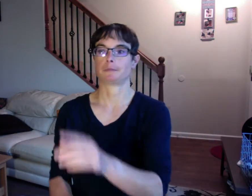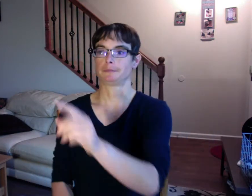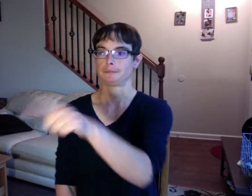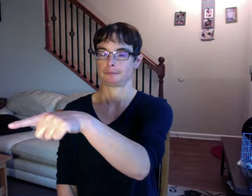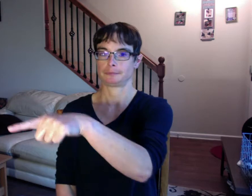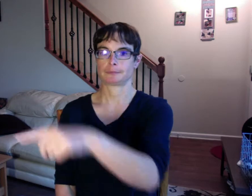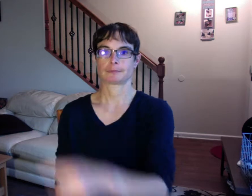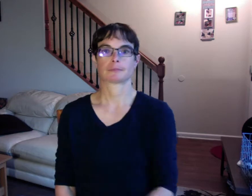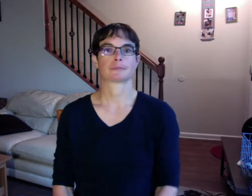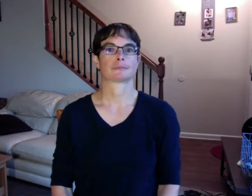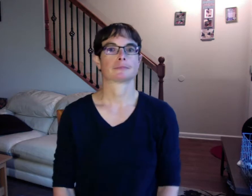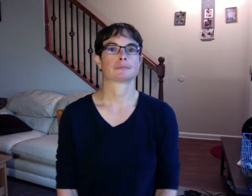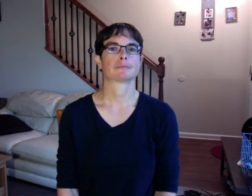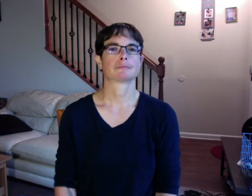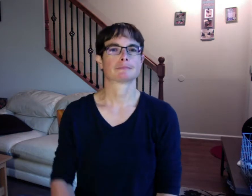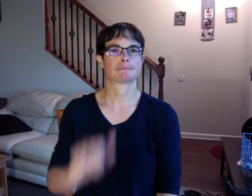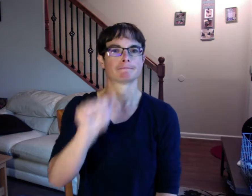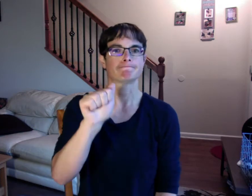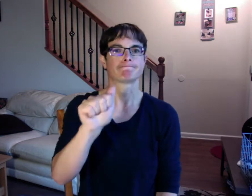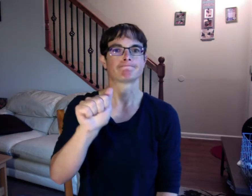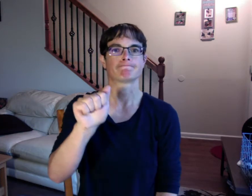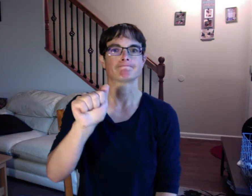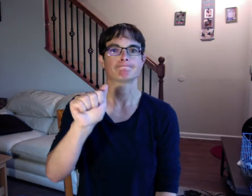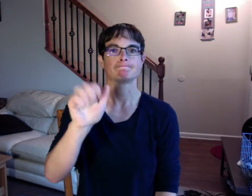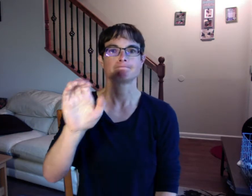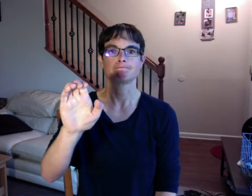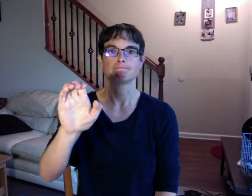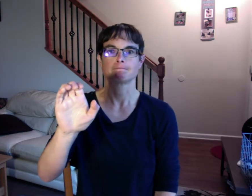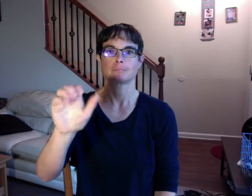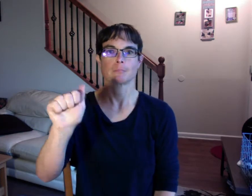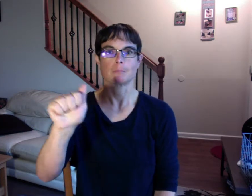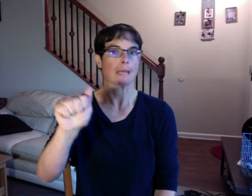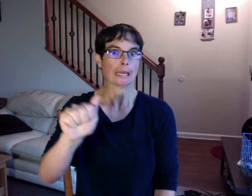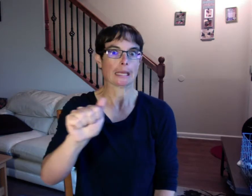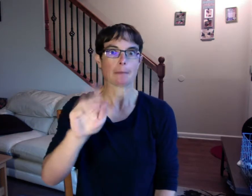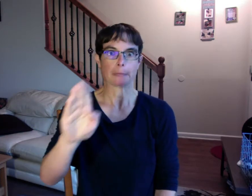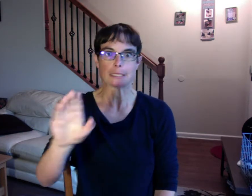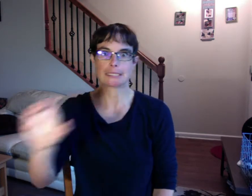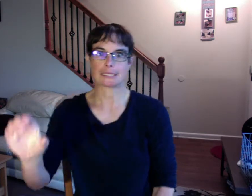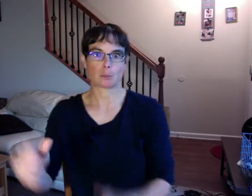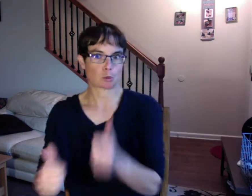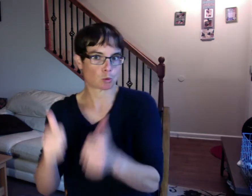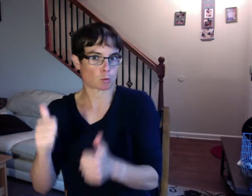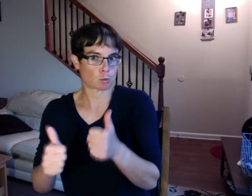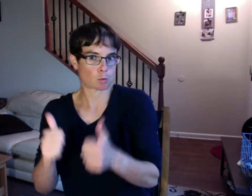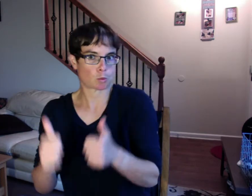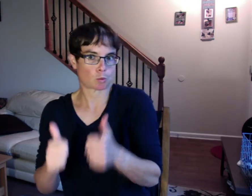or C? It's a different type of triangle. Looks a little differently.